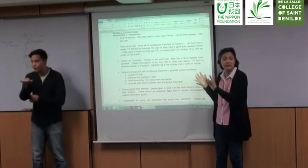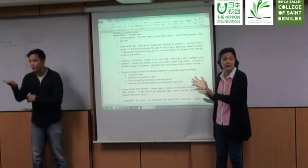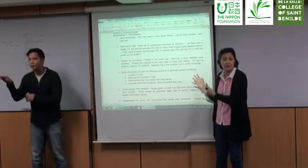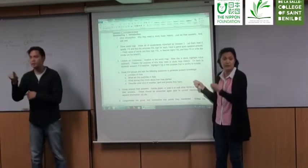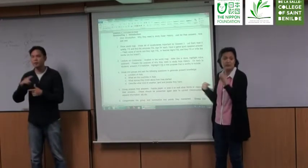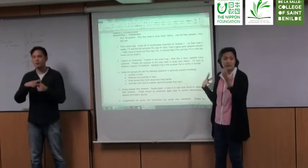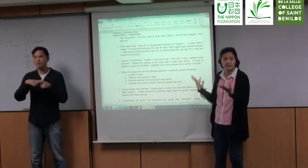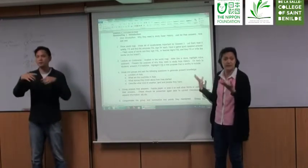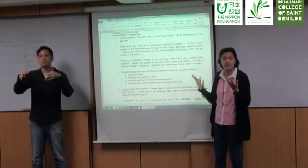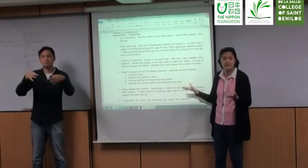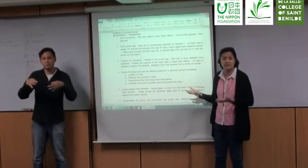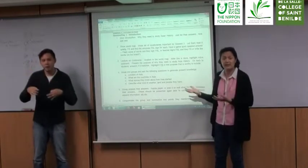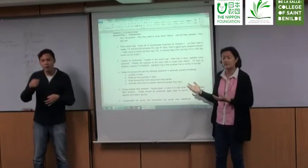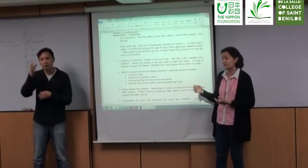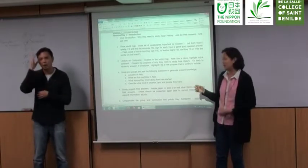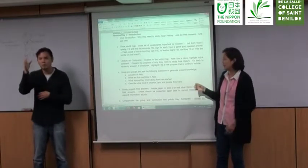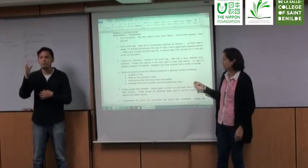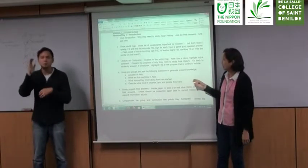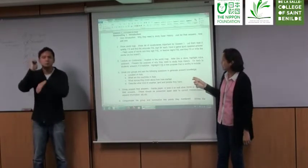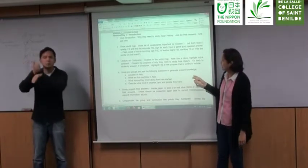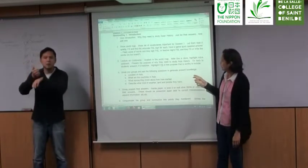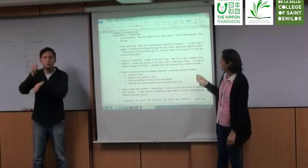sign for that, what's the emphasis sign.